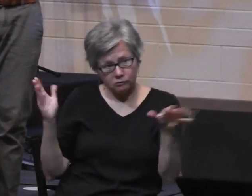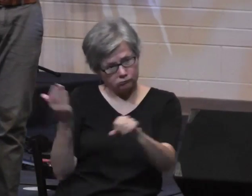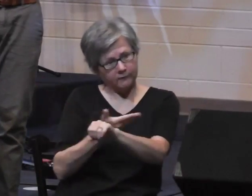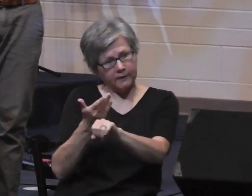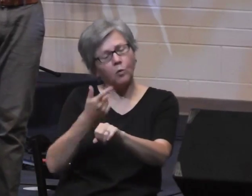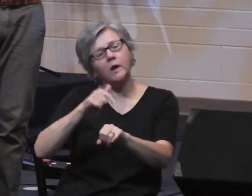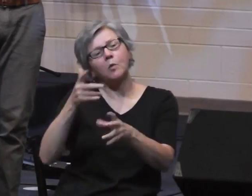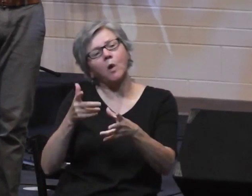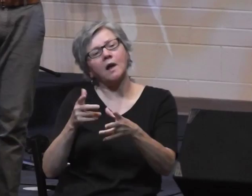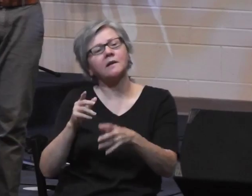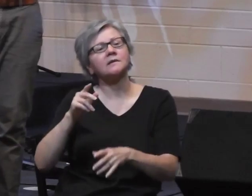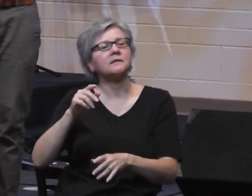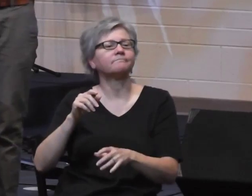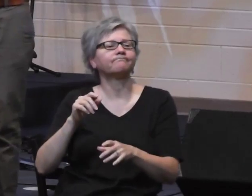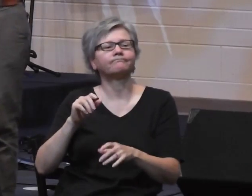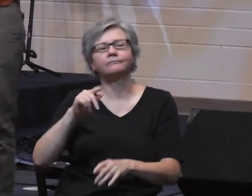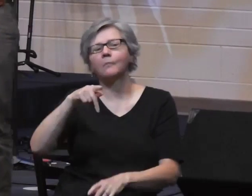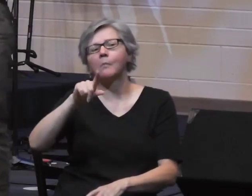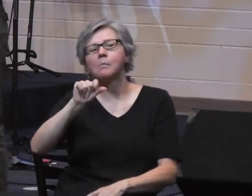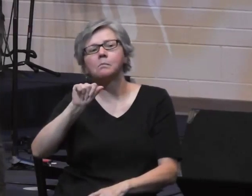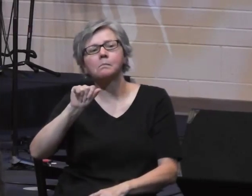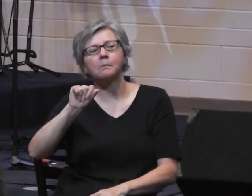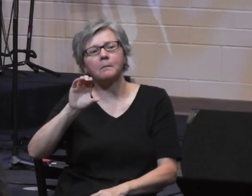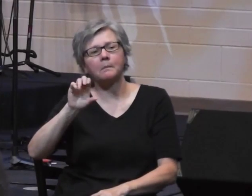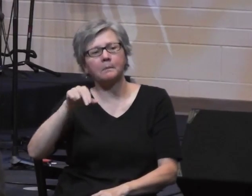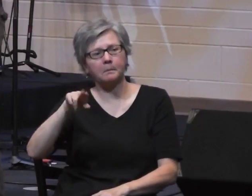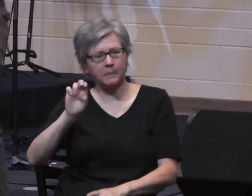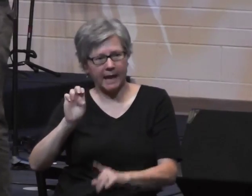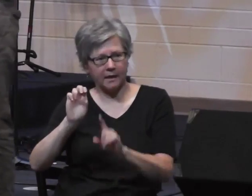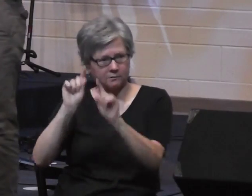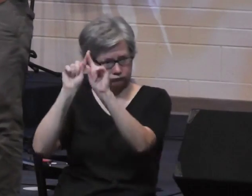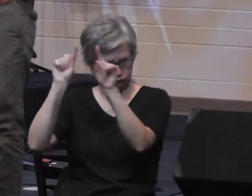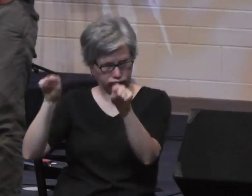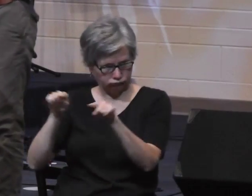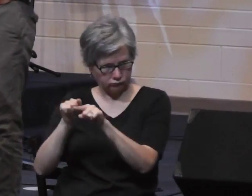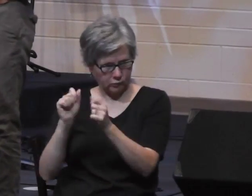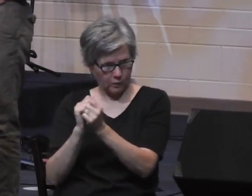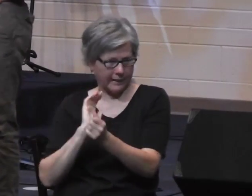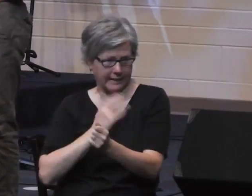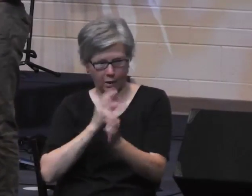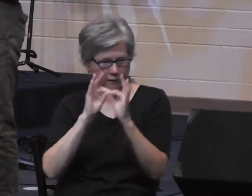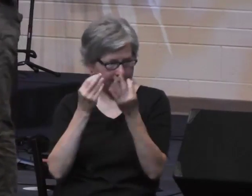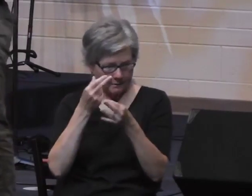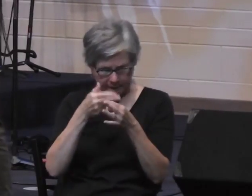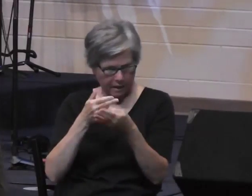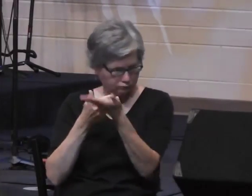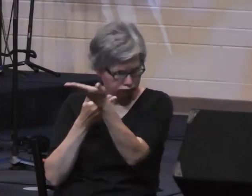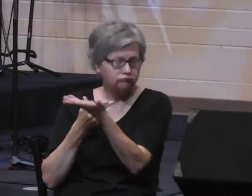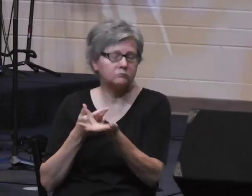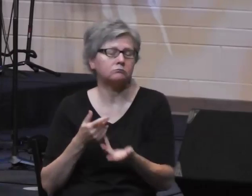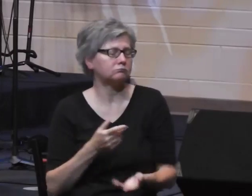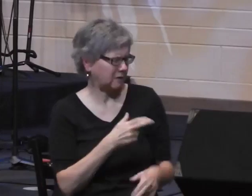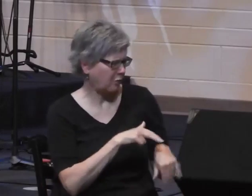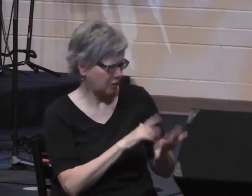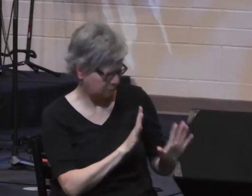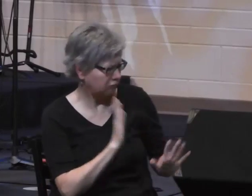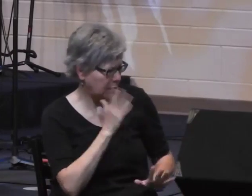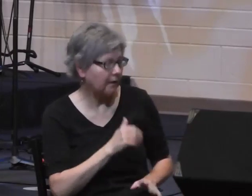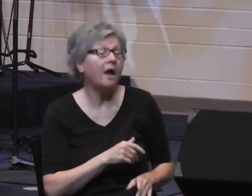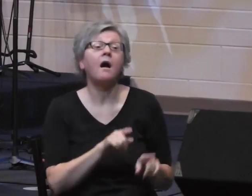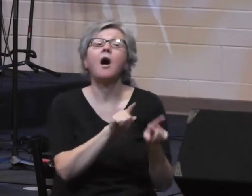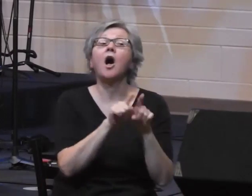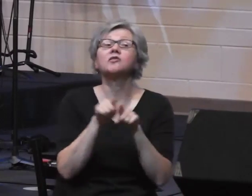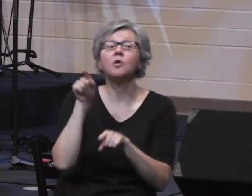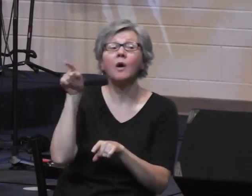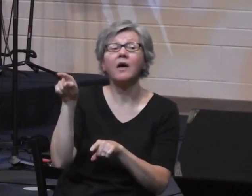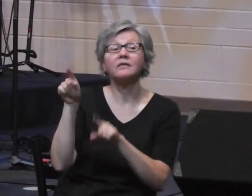a plaque, with the name of our family foundation on it. And the hospital says, yeah, of course. And then they say,